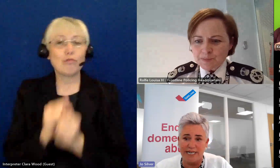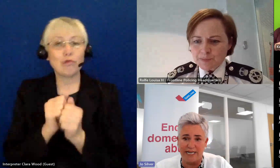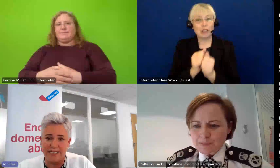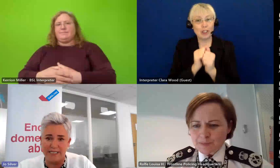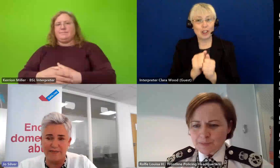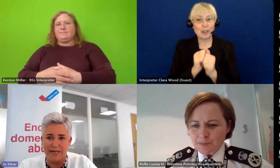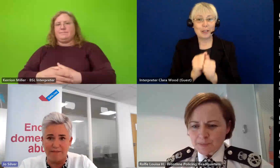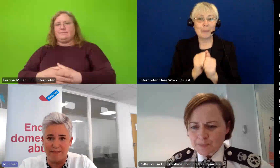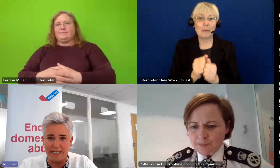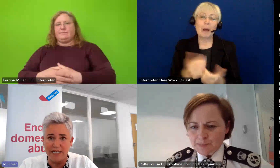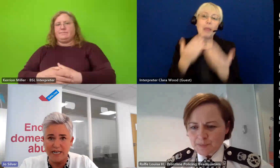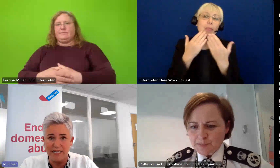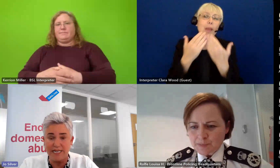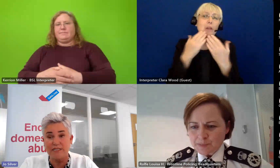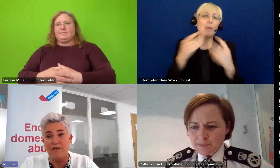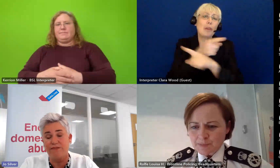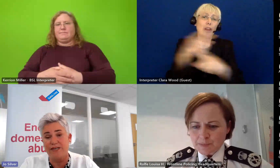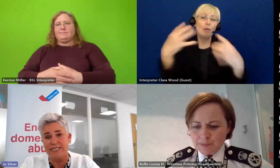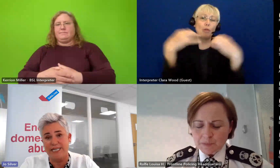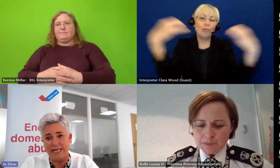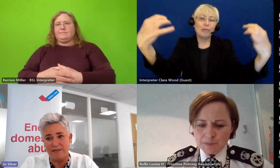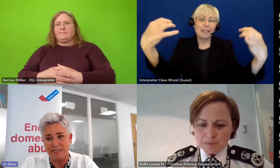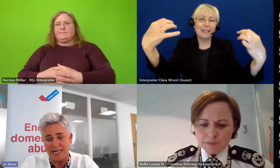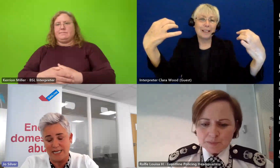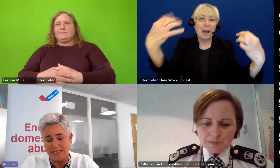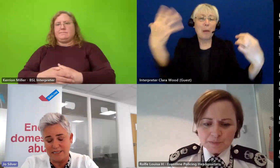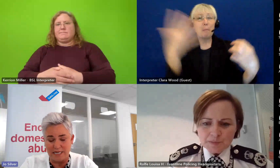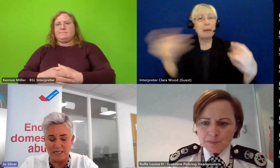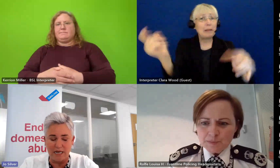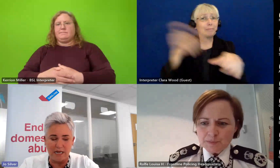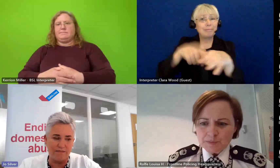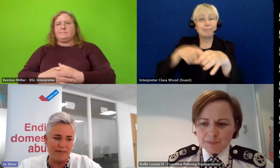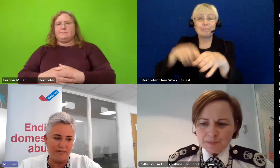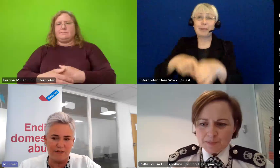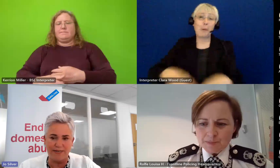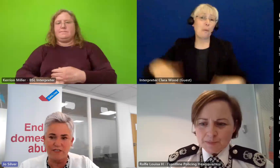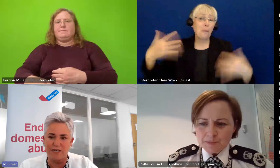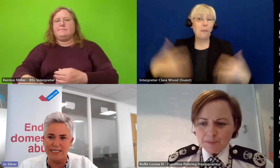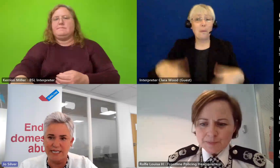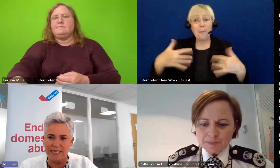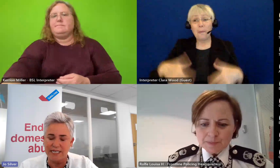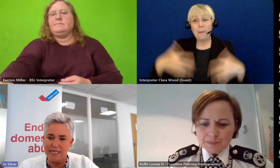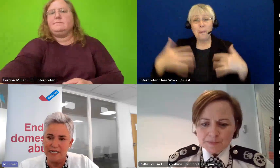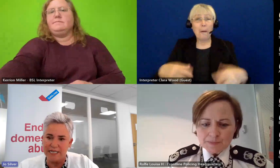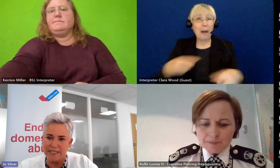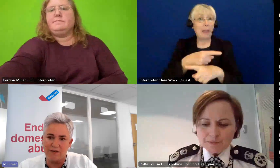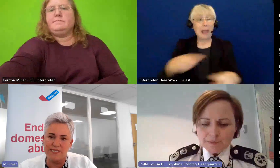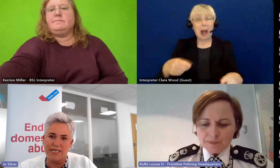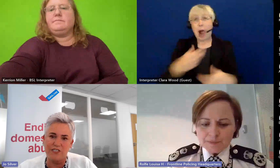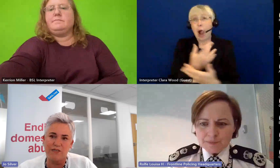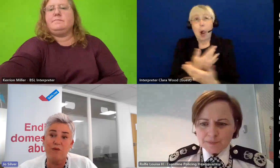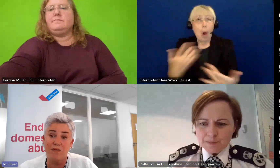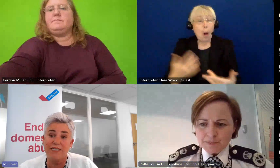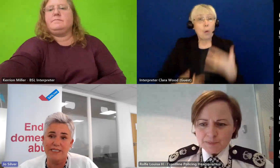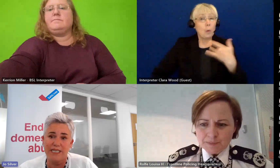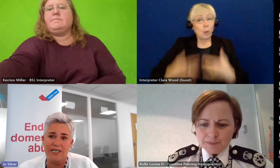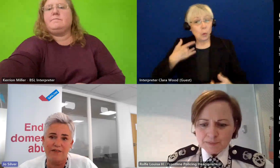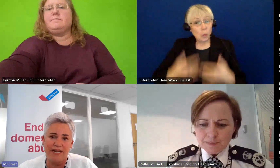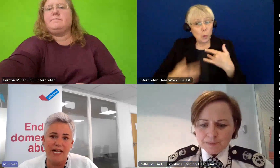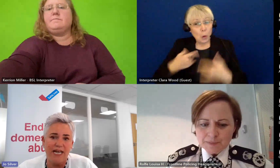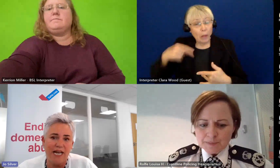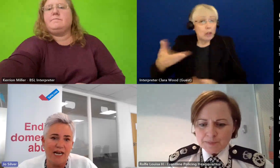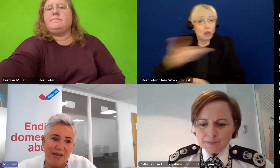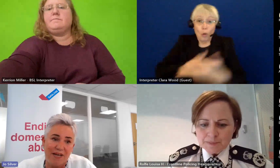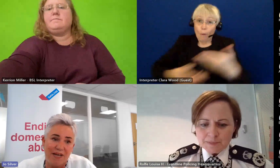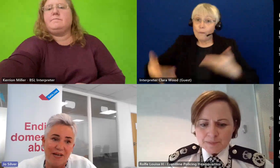you, delegates, for coming. There's obviously an outstanding level of interest in this conversation and we will